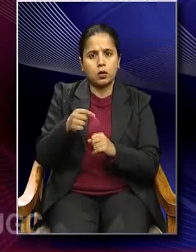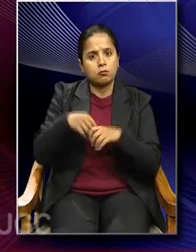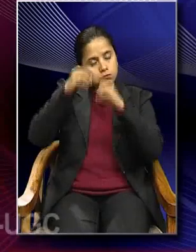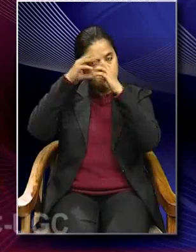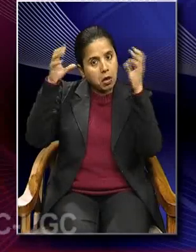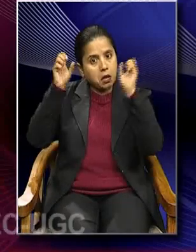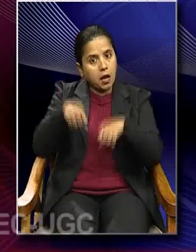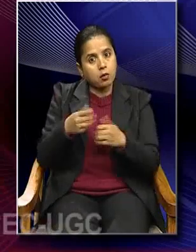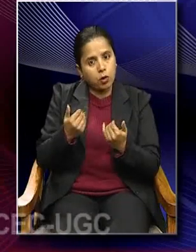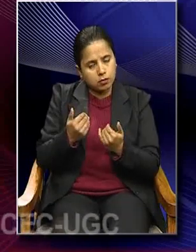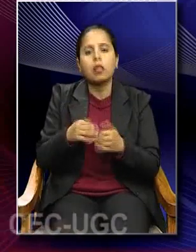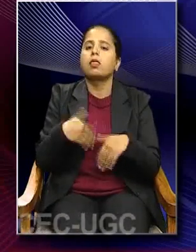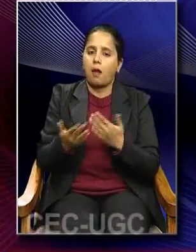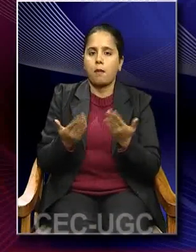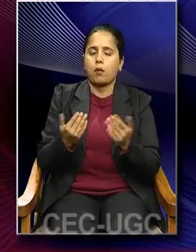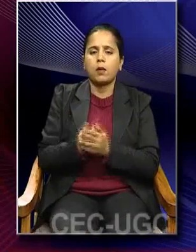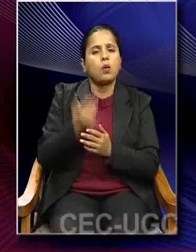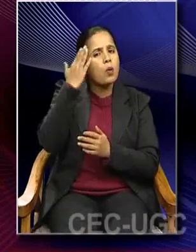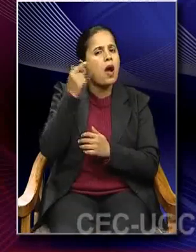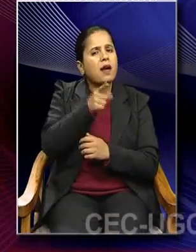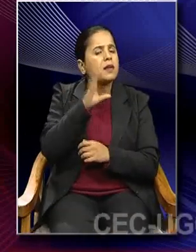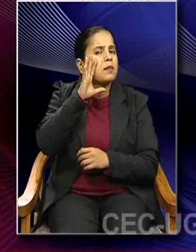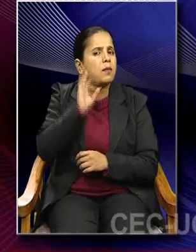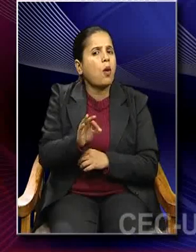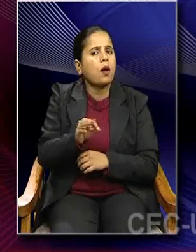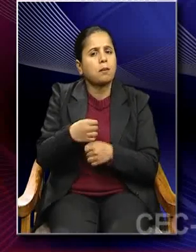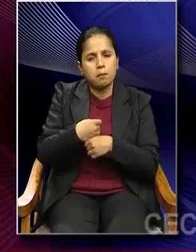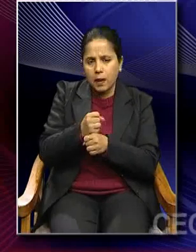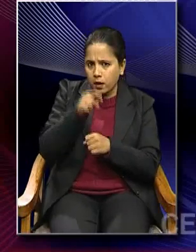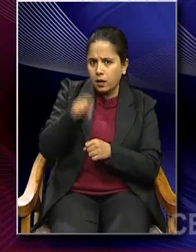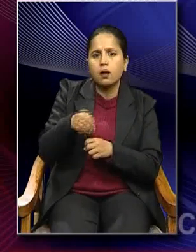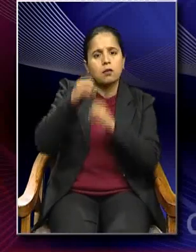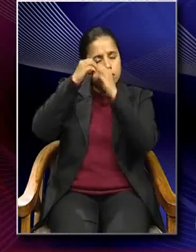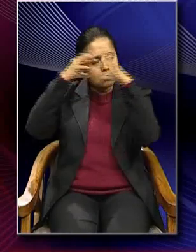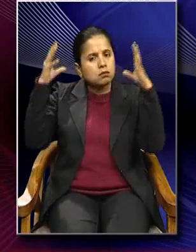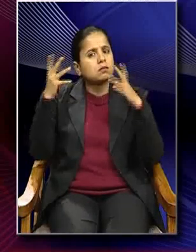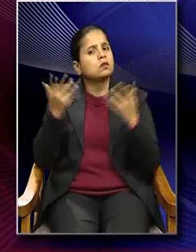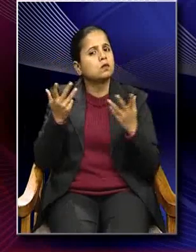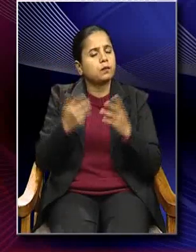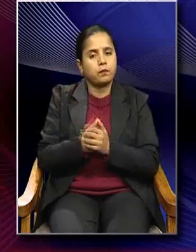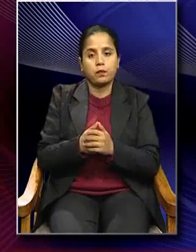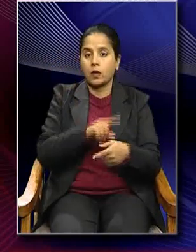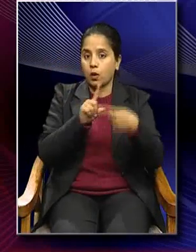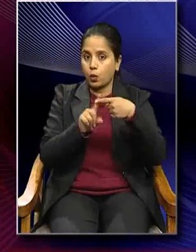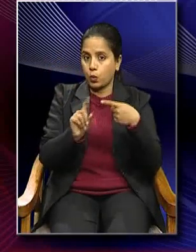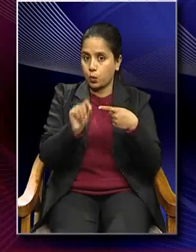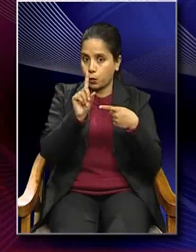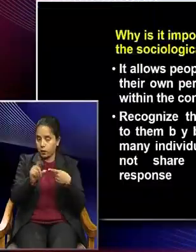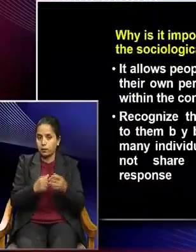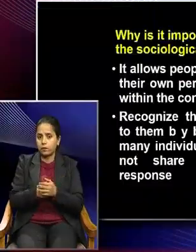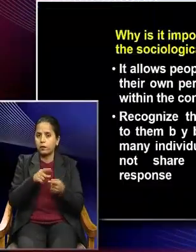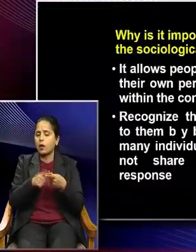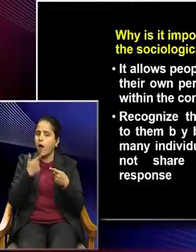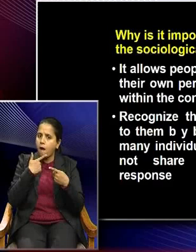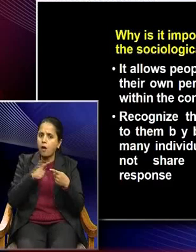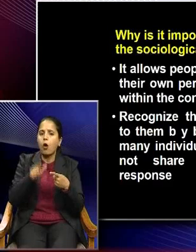imagination. So why is it important to develop the imagination? Number one, it